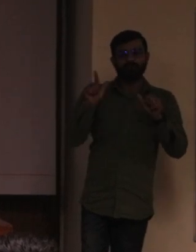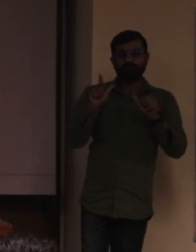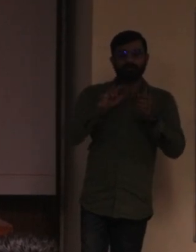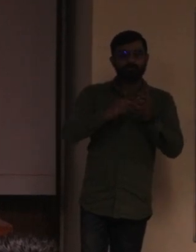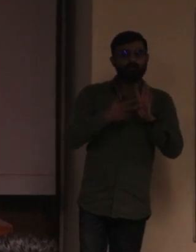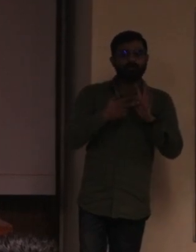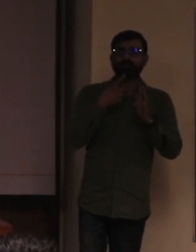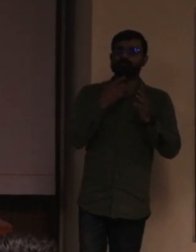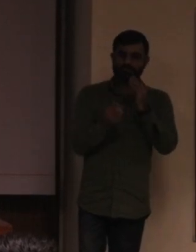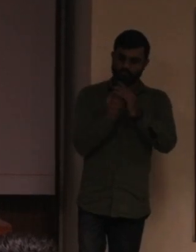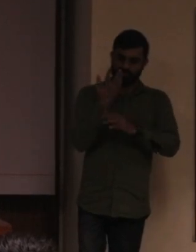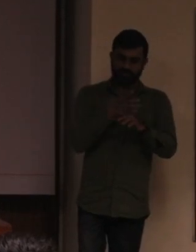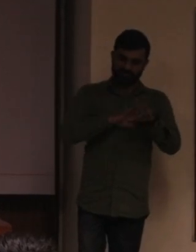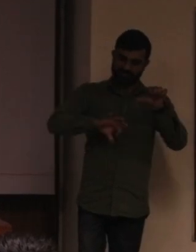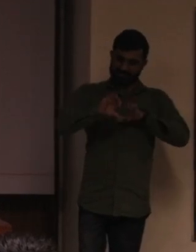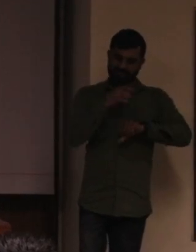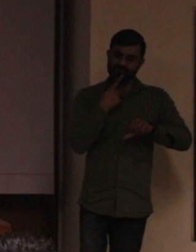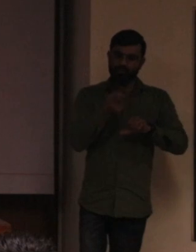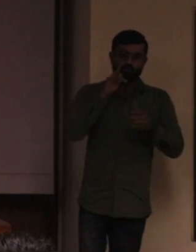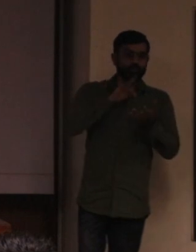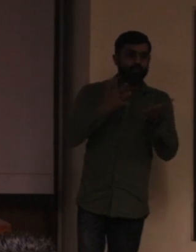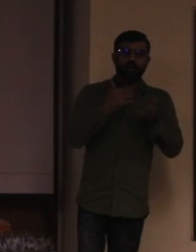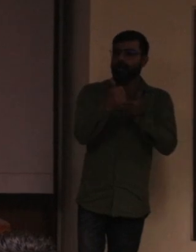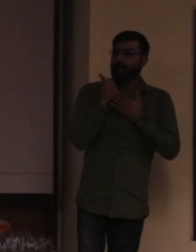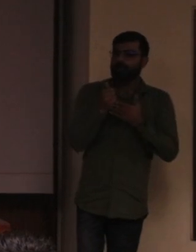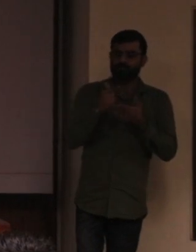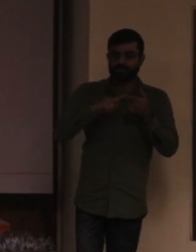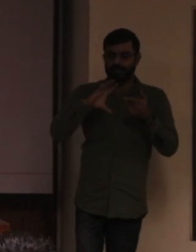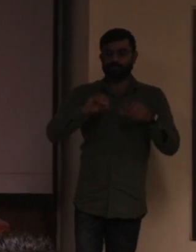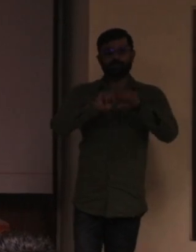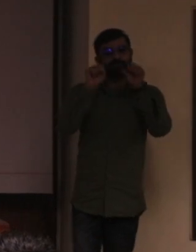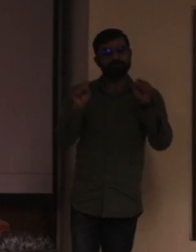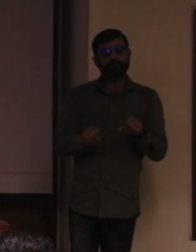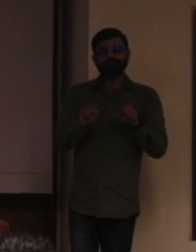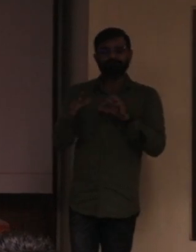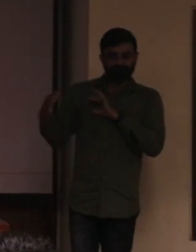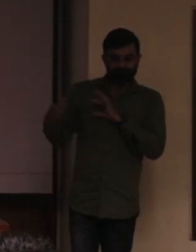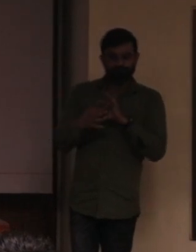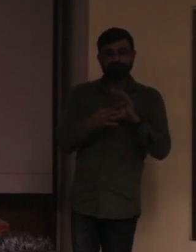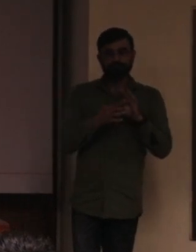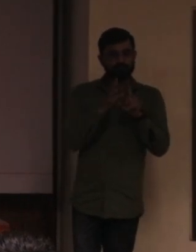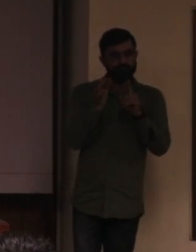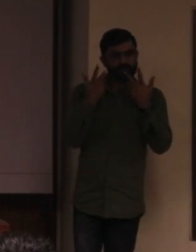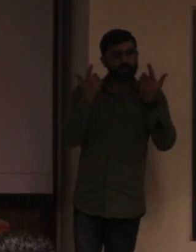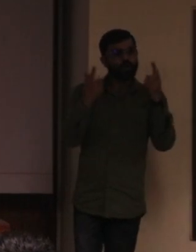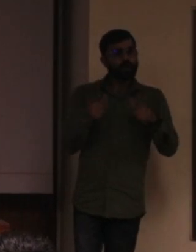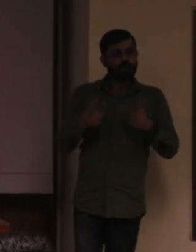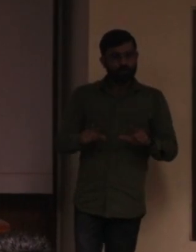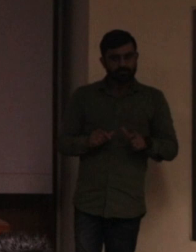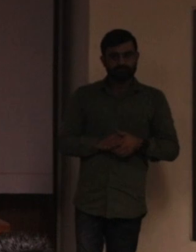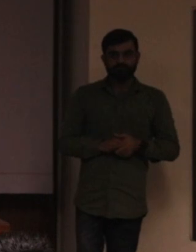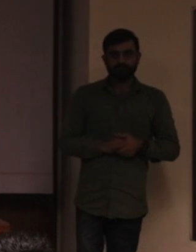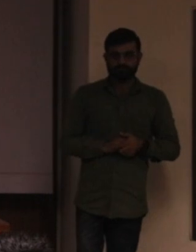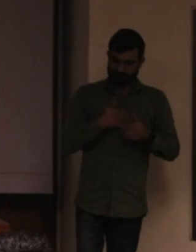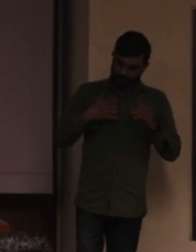Ecological restoration, in fact, is a science where you help one ecosystem which is degraded, damaged, or even lost